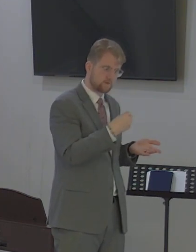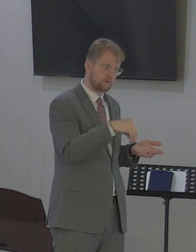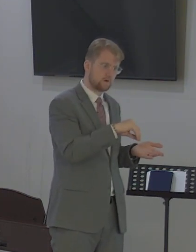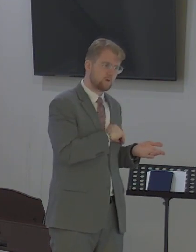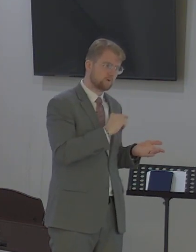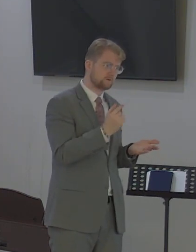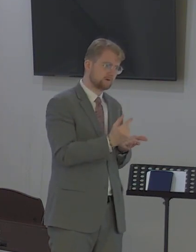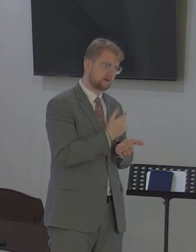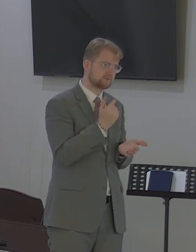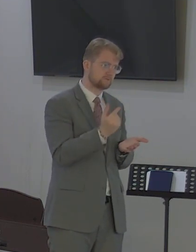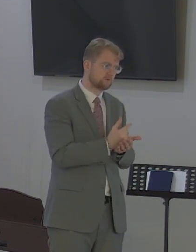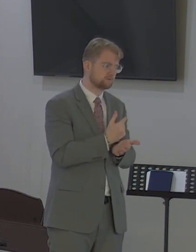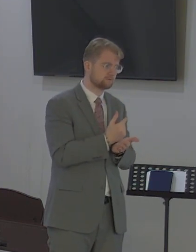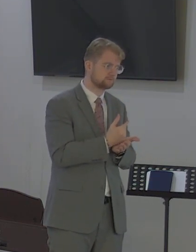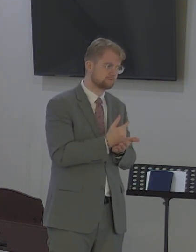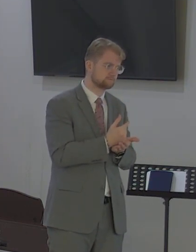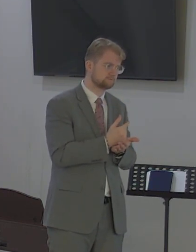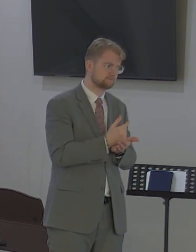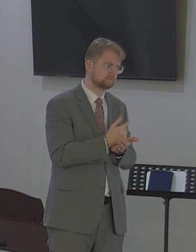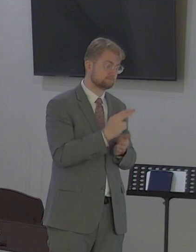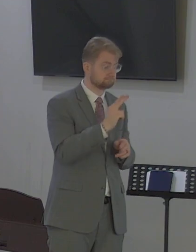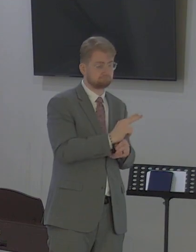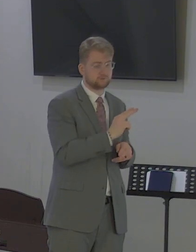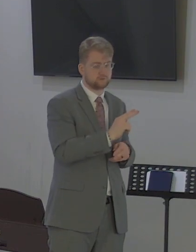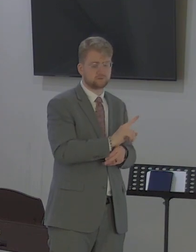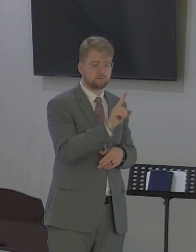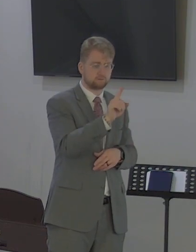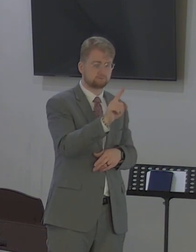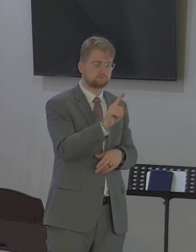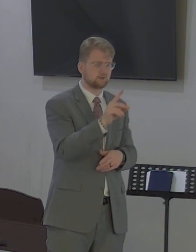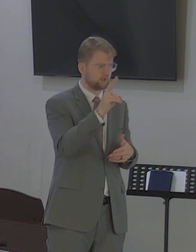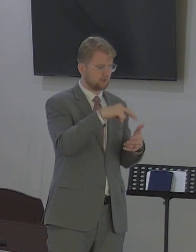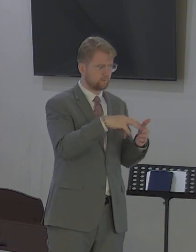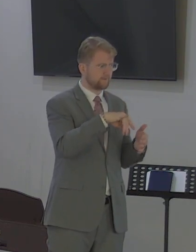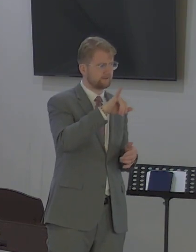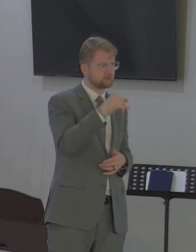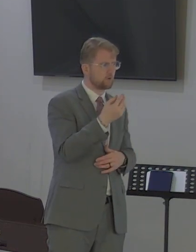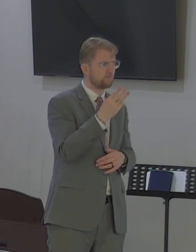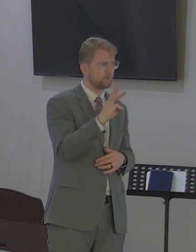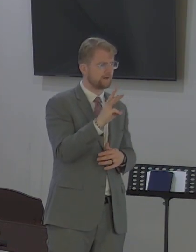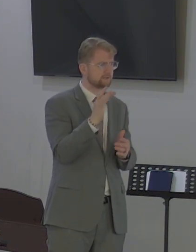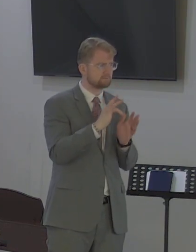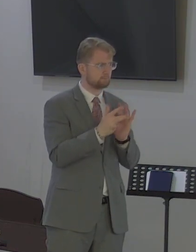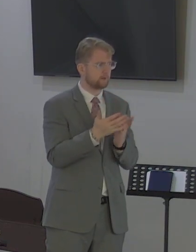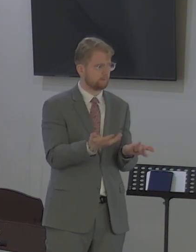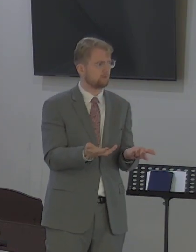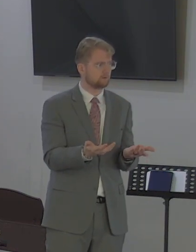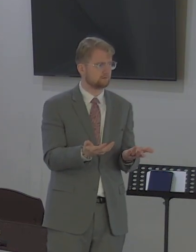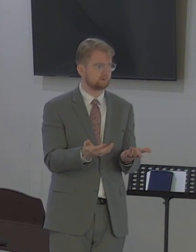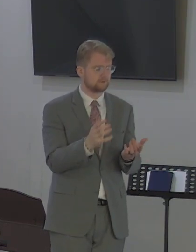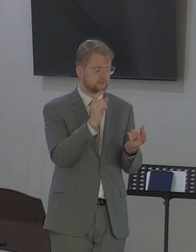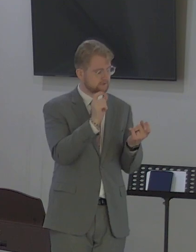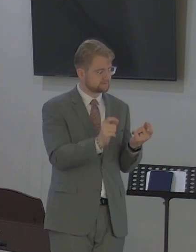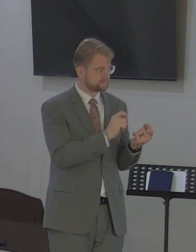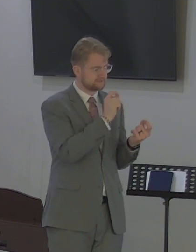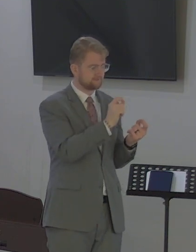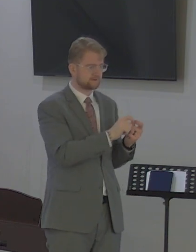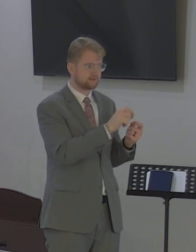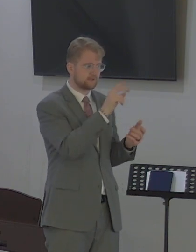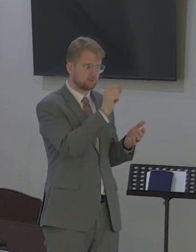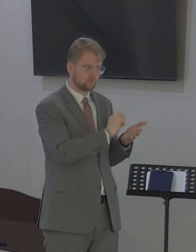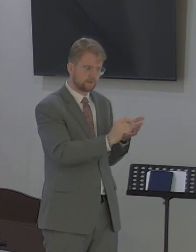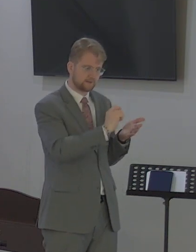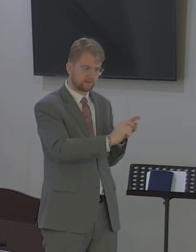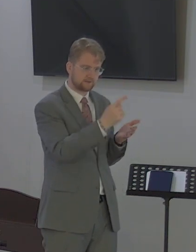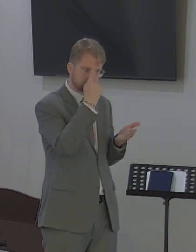gospel? We'll use one. Read the Jehovah's Witness Bible, specifically written for their faith.